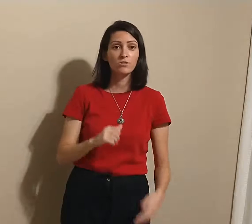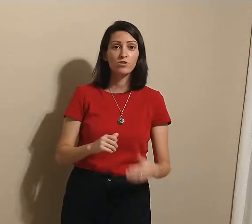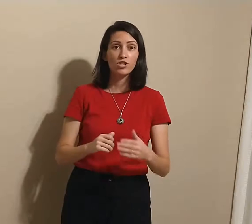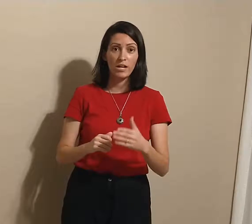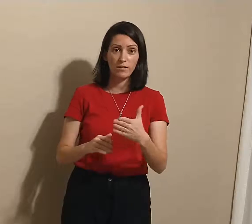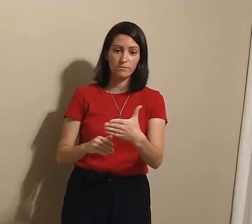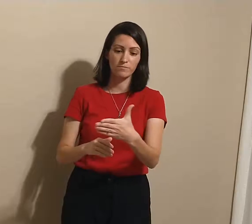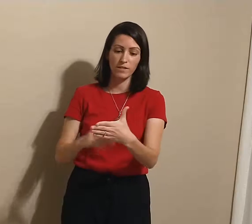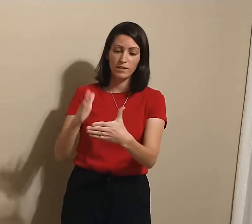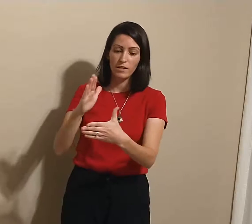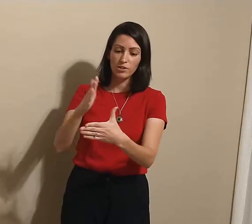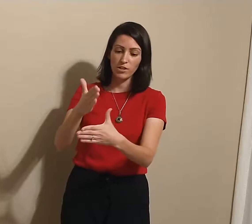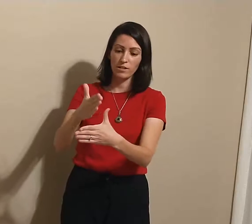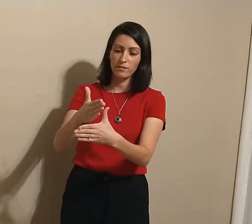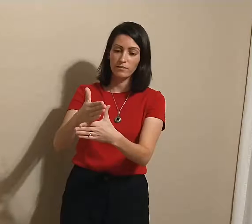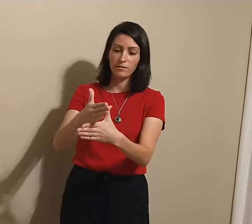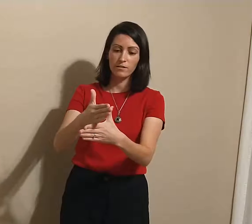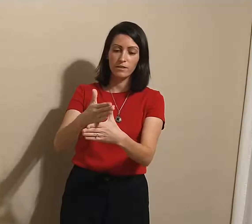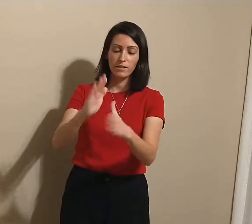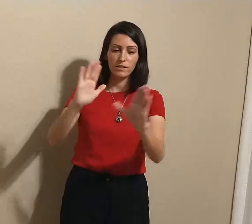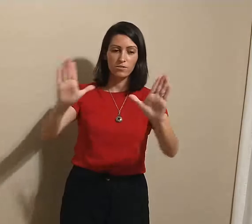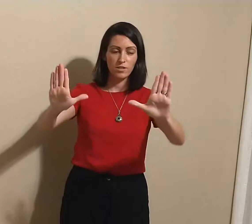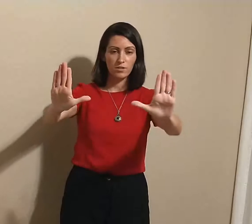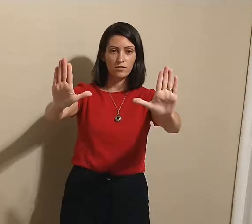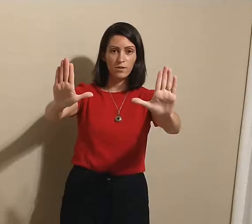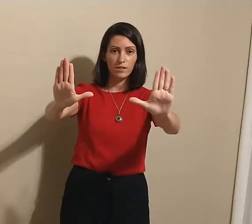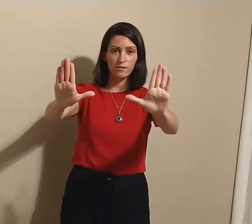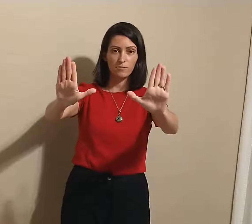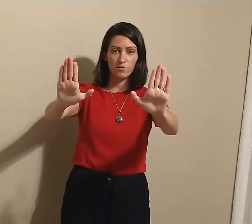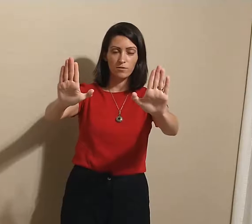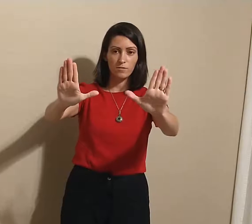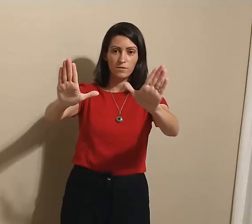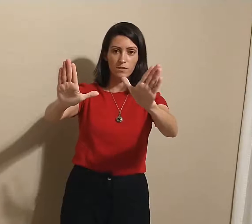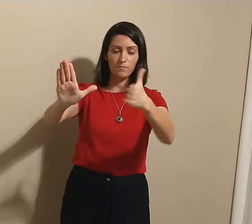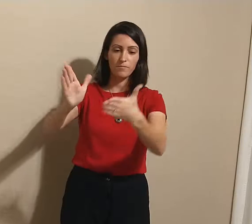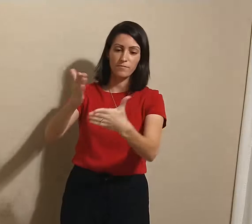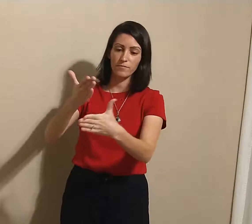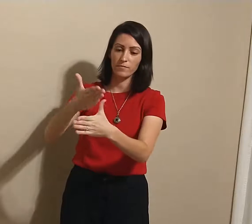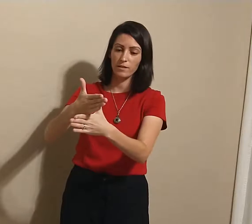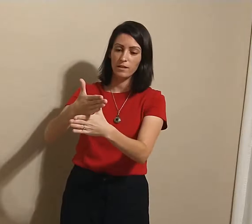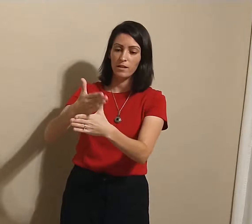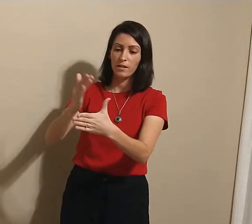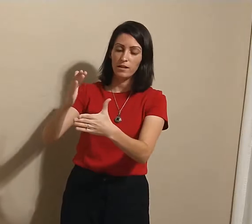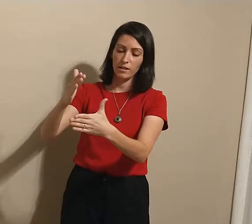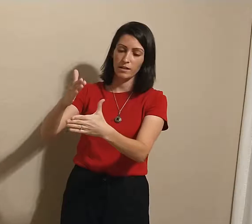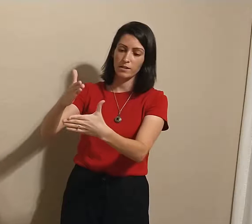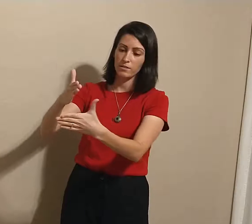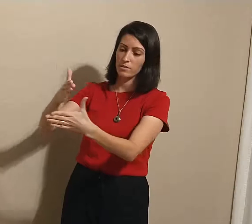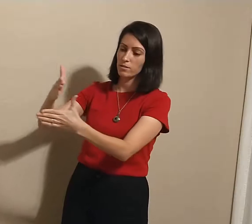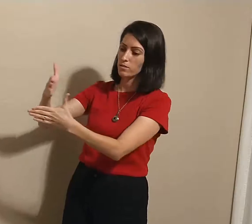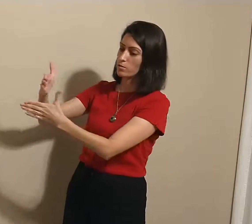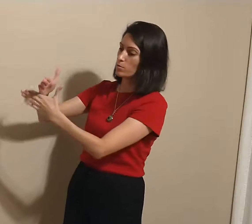to share. Share is you take your 2 hands with your thumbs up and you